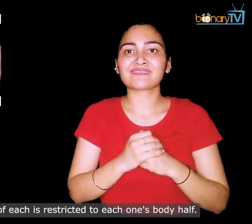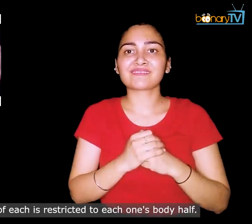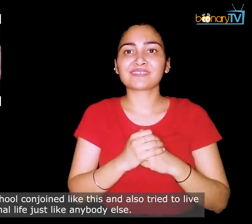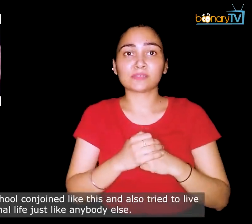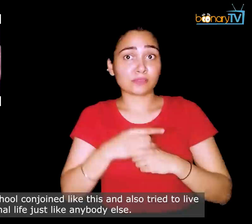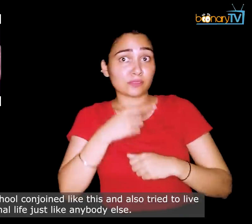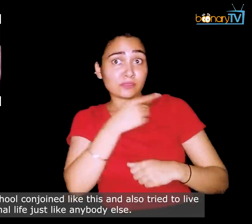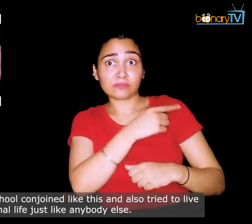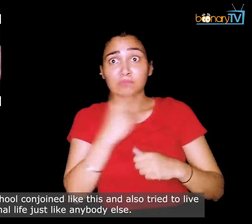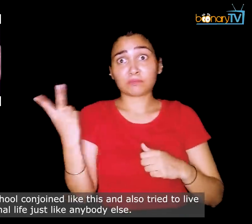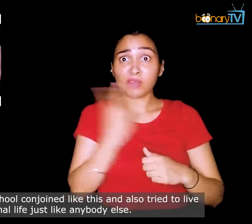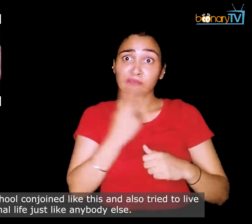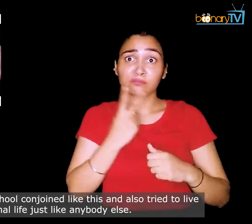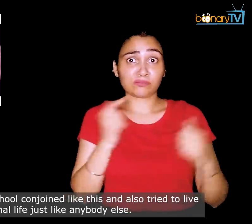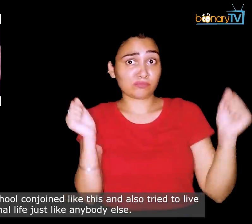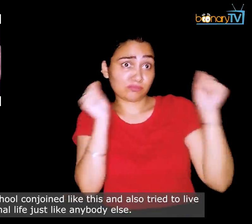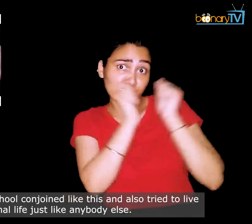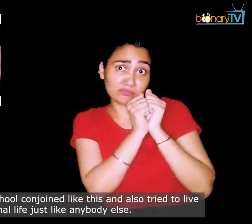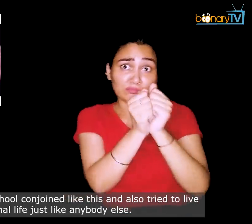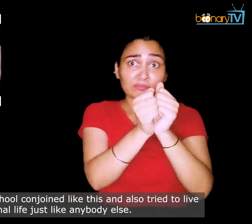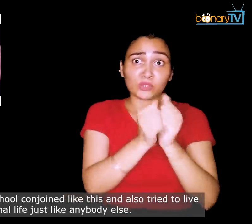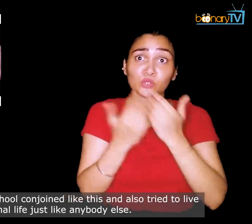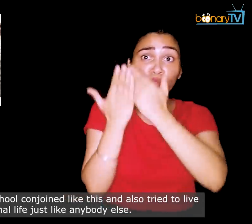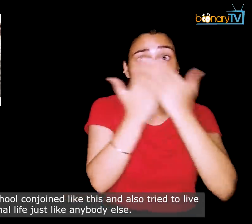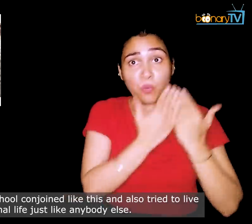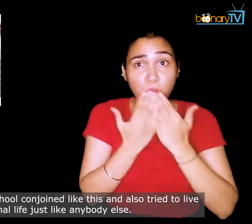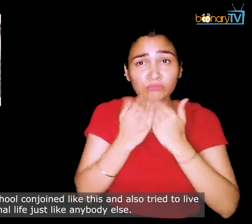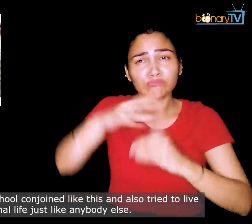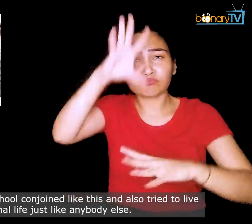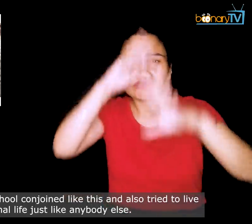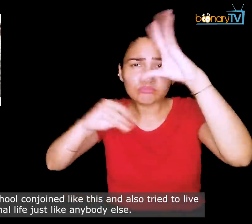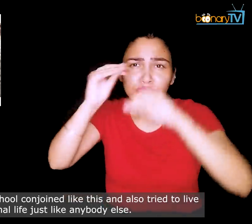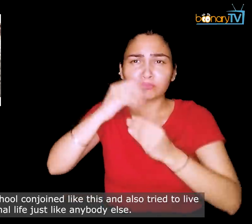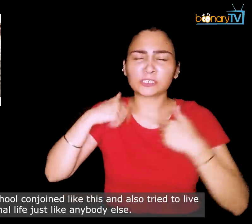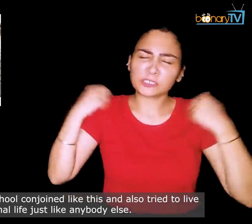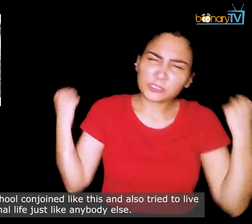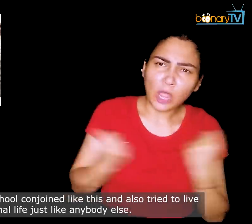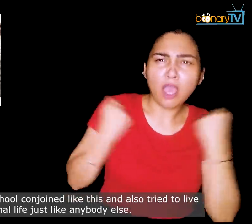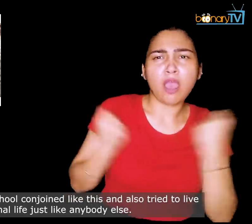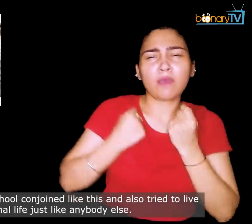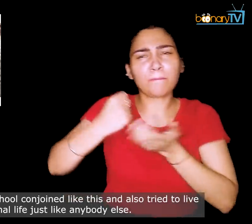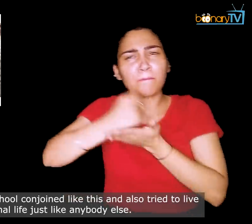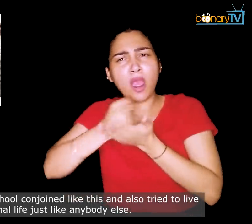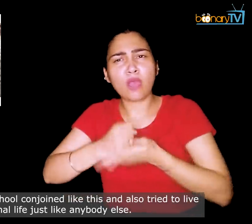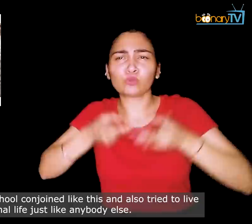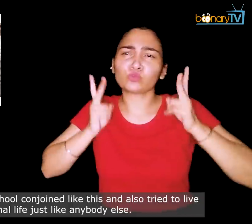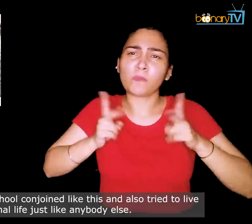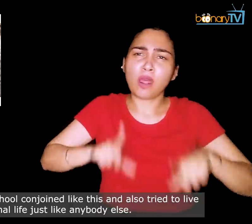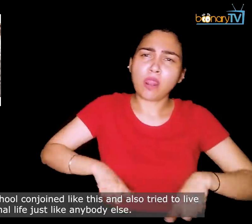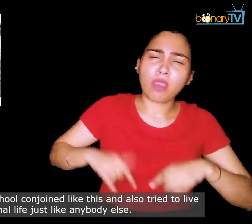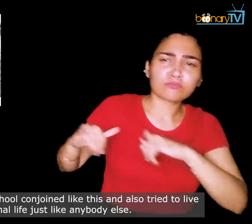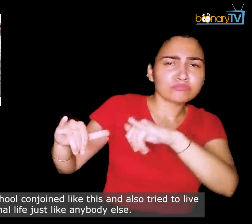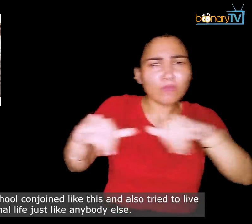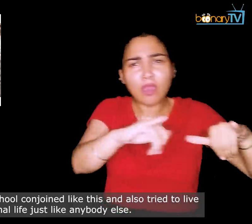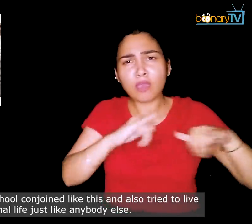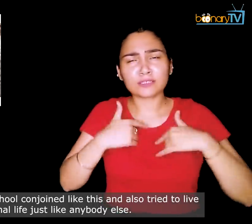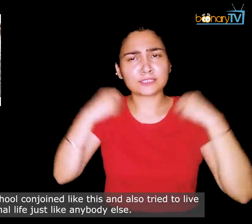They both went to school conjoined like this and also tried to live a normal life